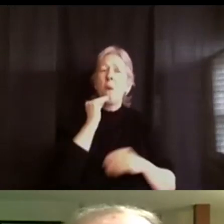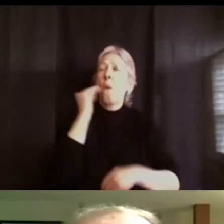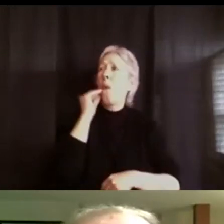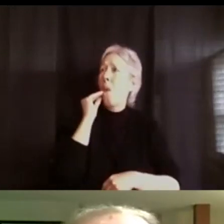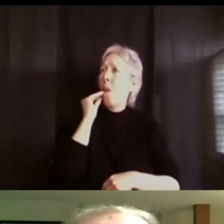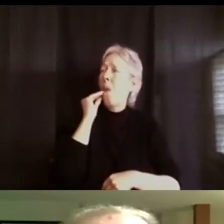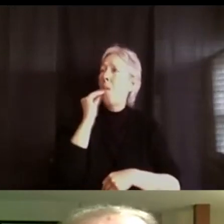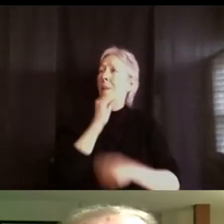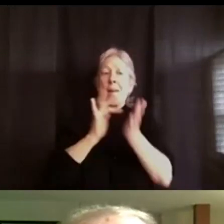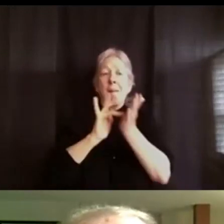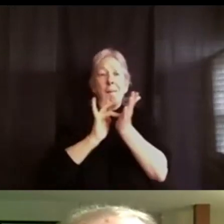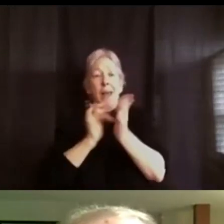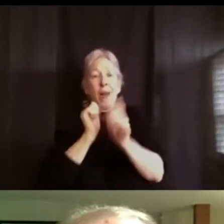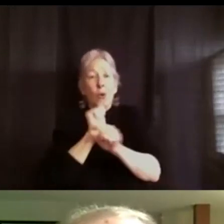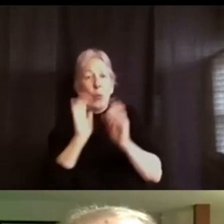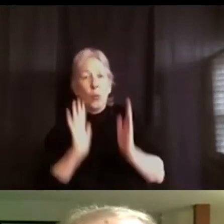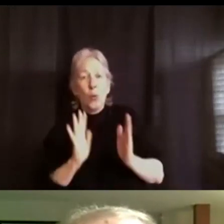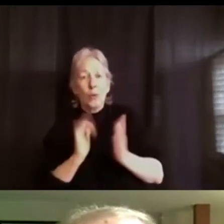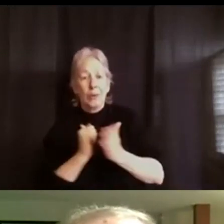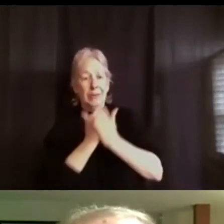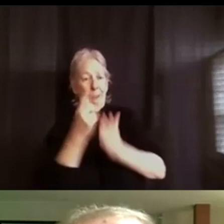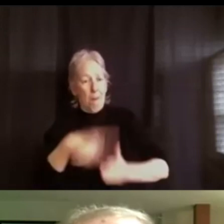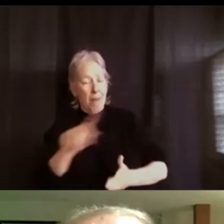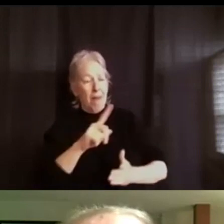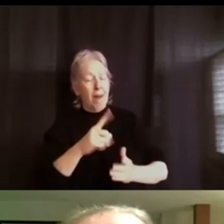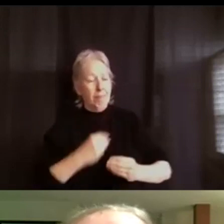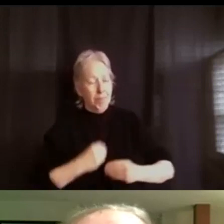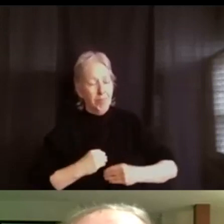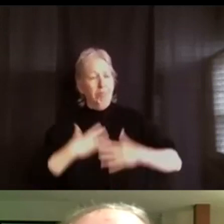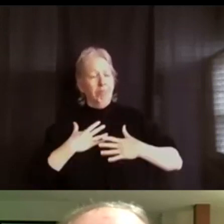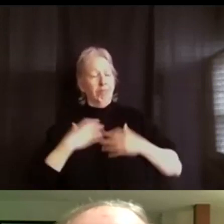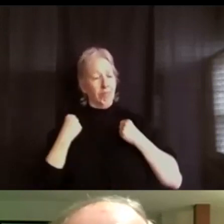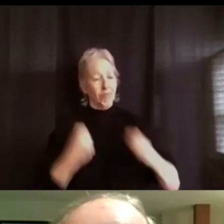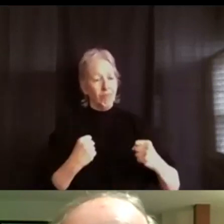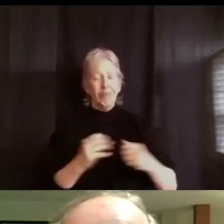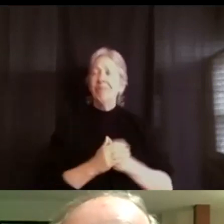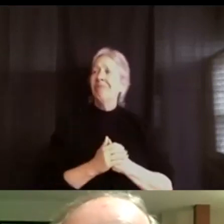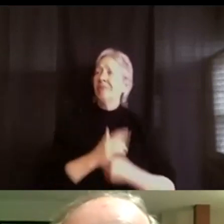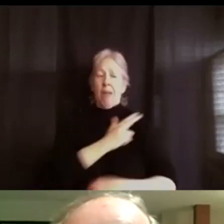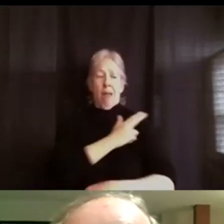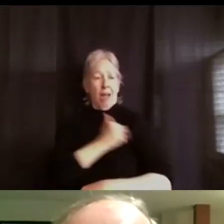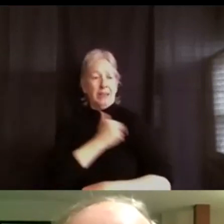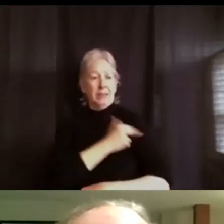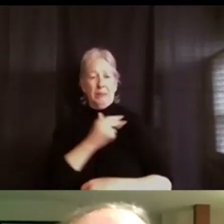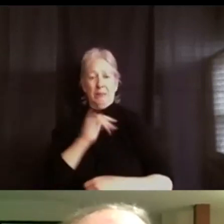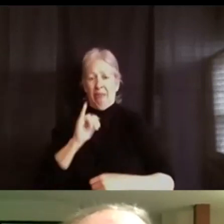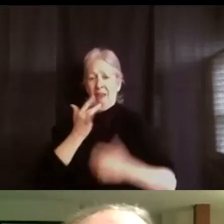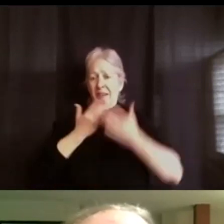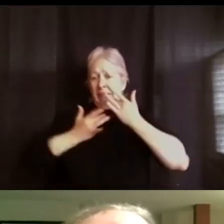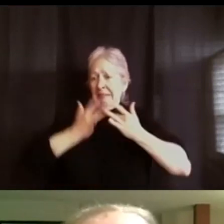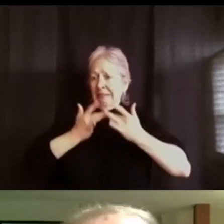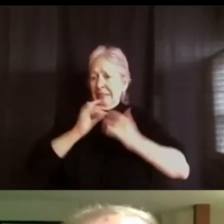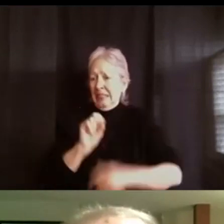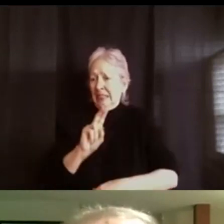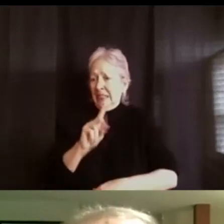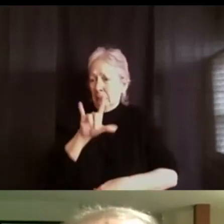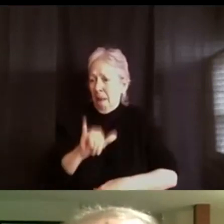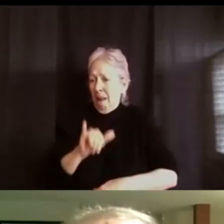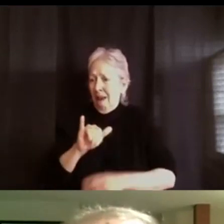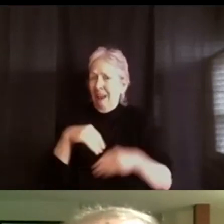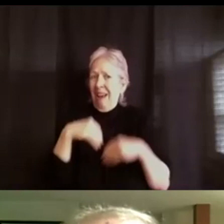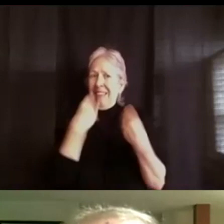attending to the pandemic patients. Provide needed medical supplies for hospitals. God, in your mercy,